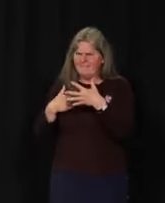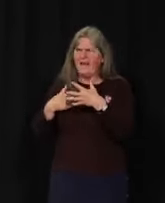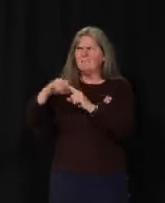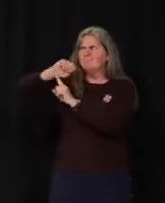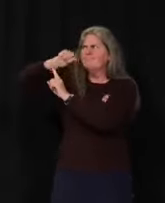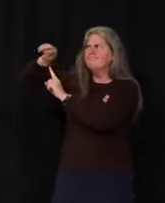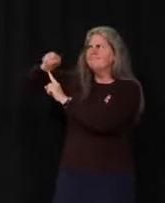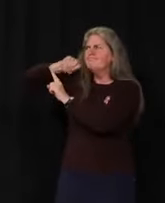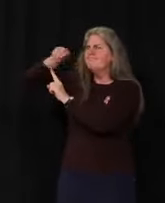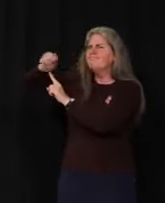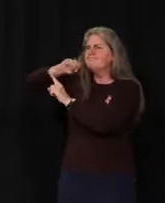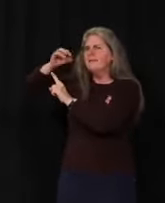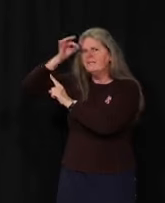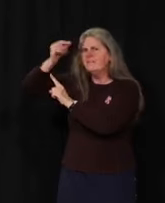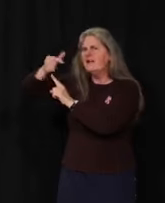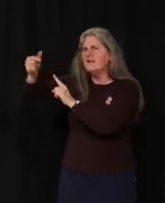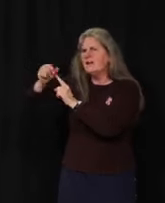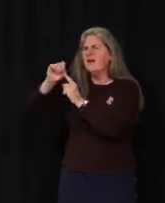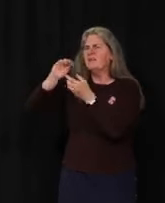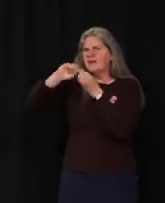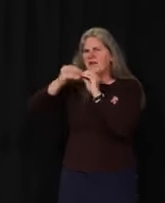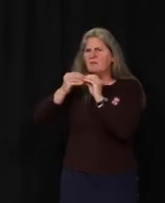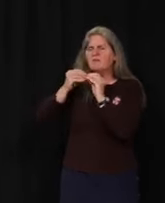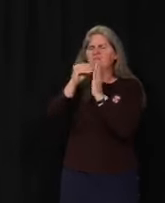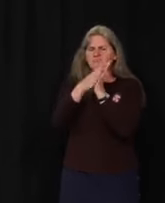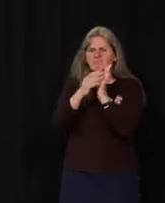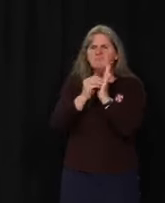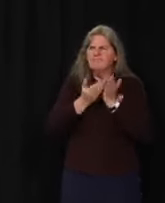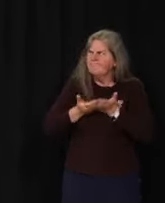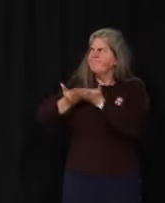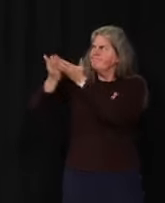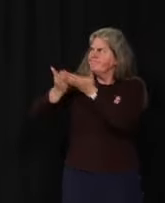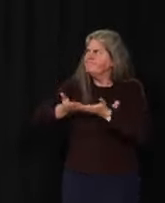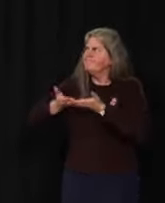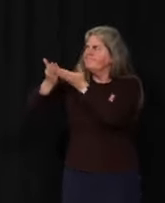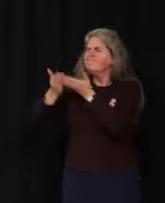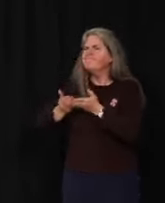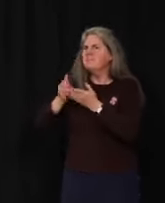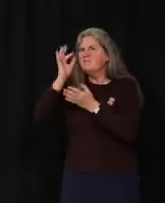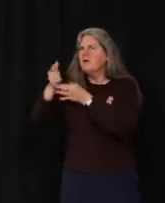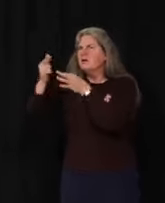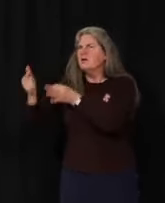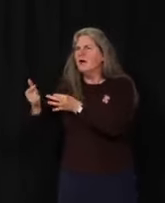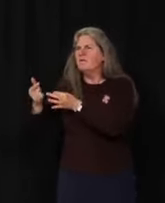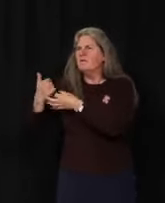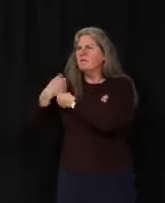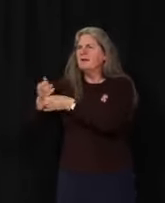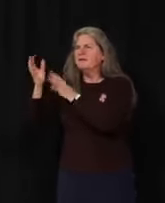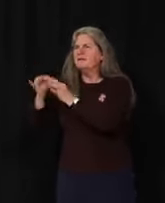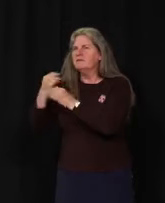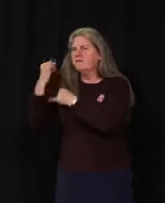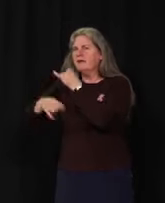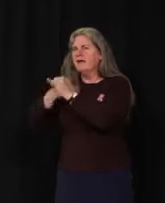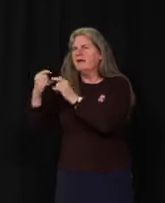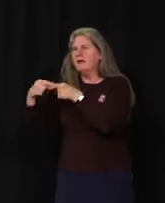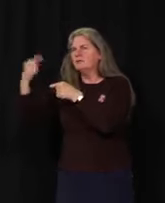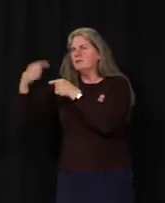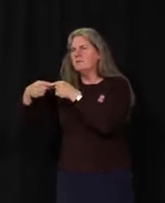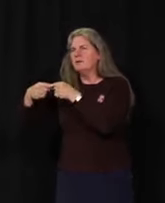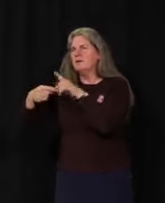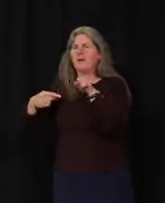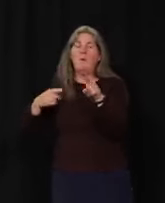in the statistical information that's relevant for the federal government to make a decision when it comes to international borders. But that